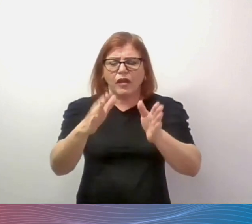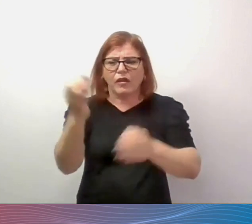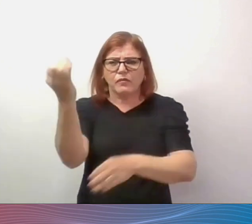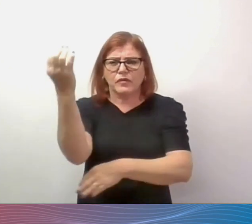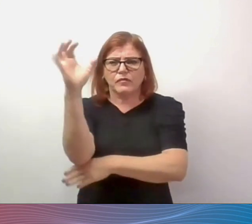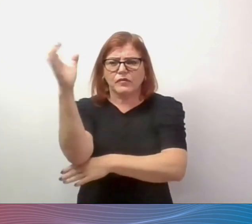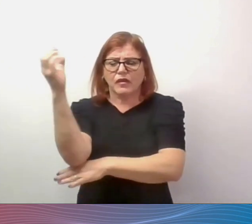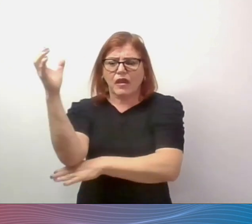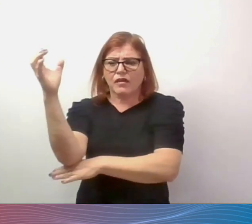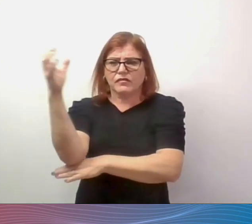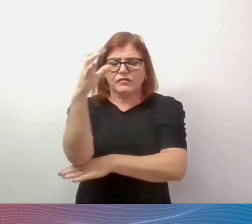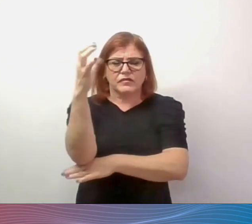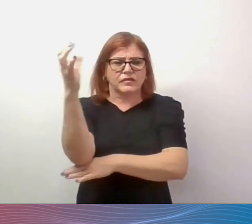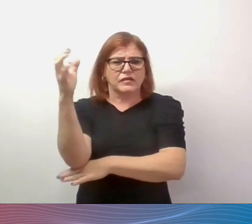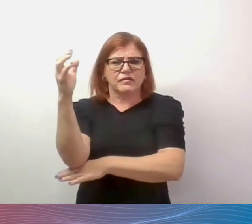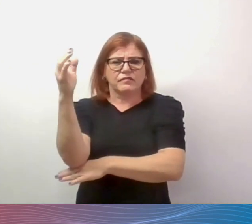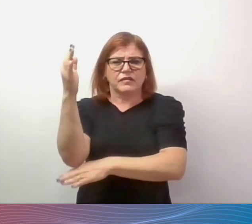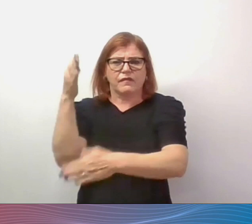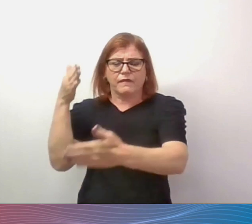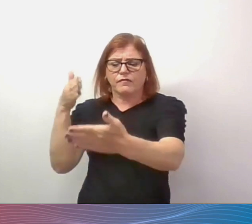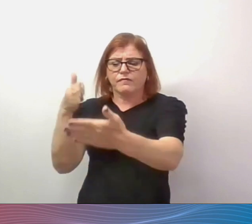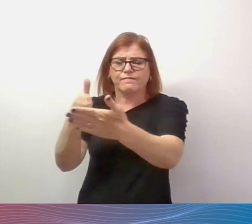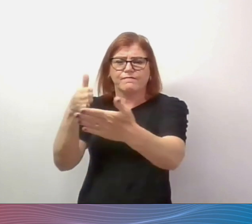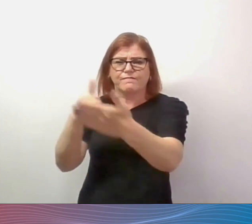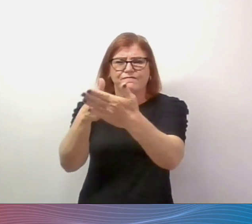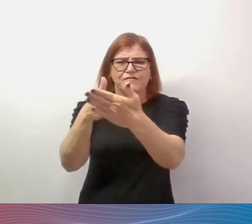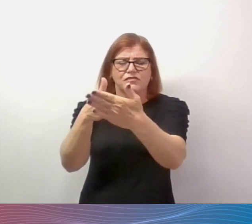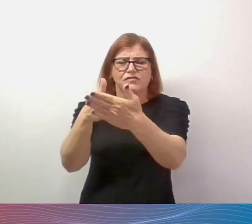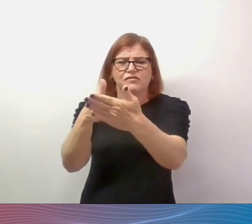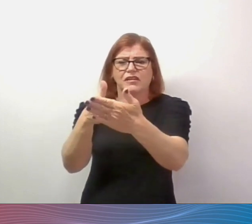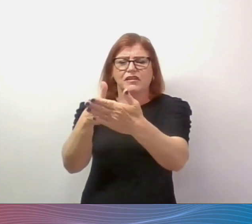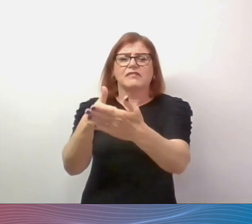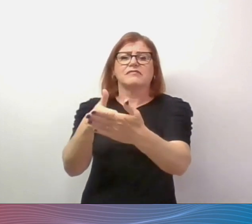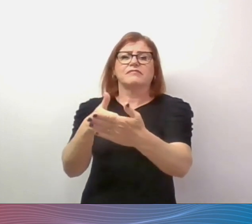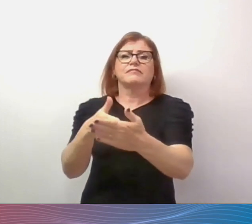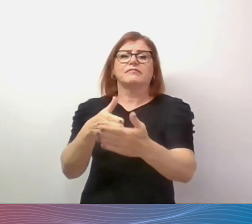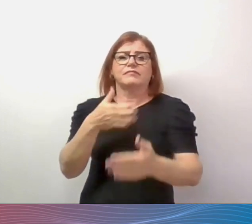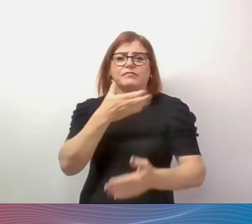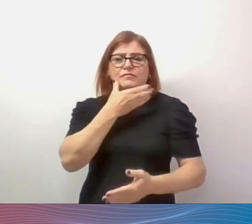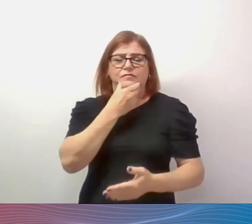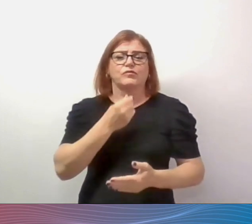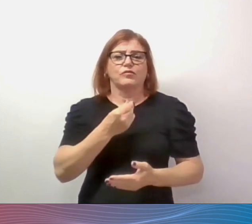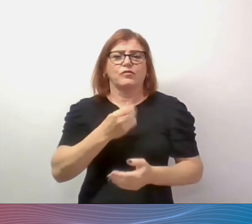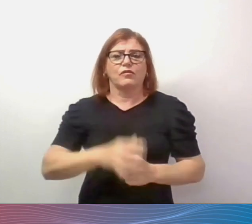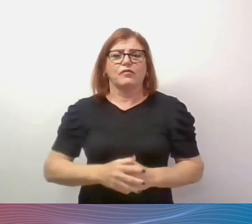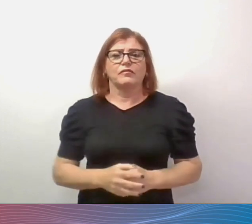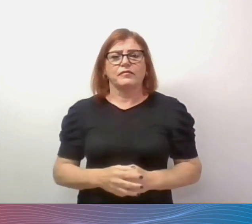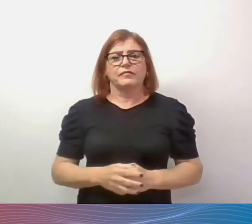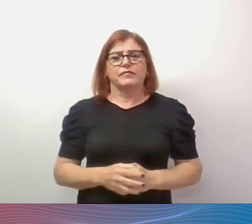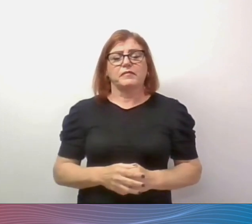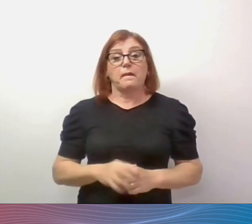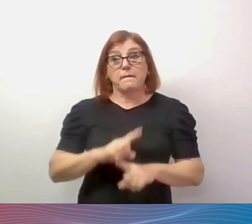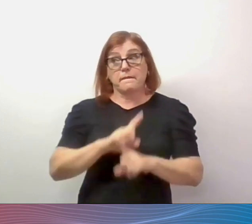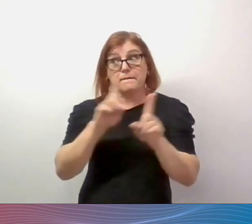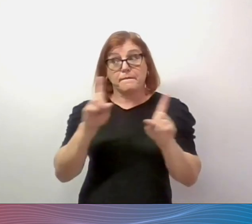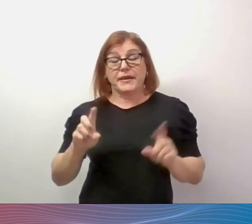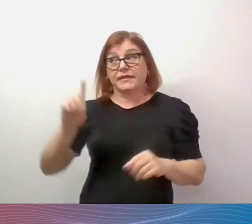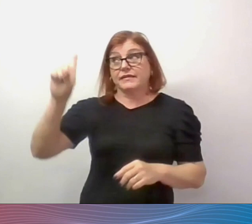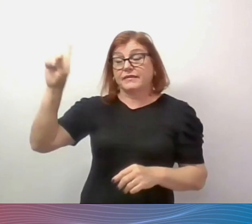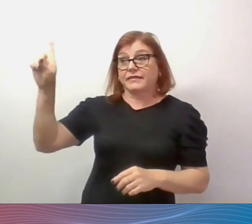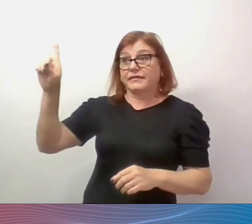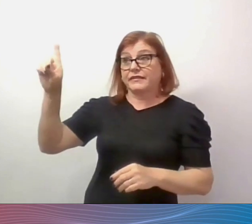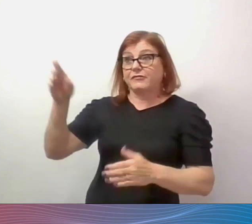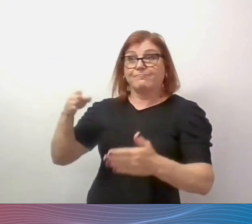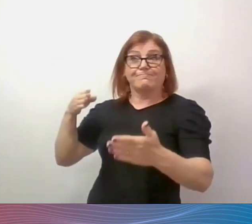homem, Because we saw that the way to the tree of life was closed to men. Mas Deus não bloqueou o rio